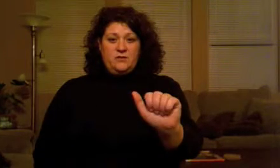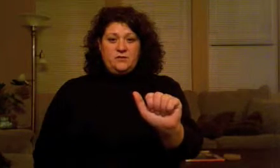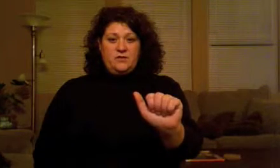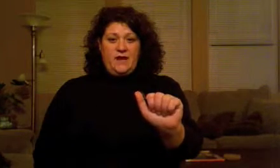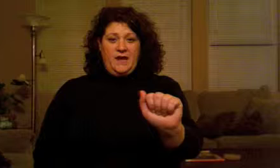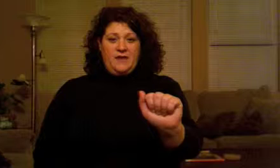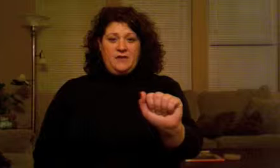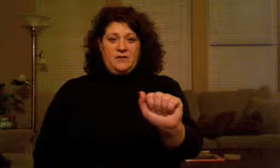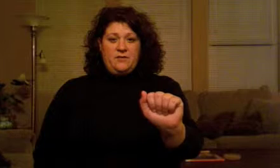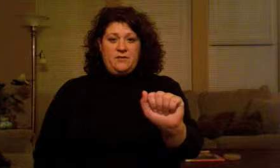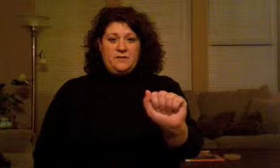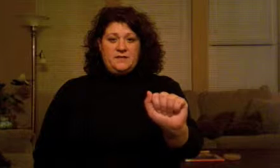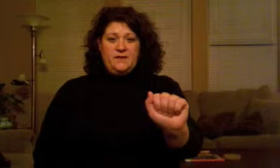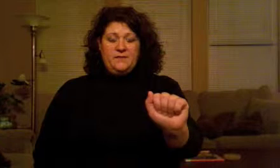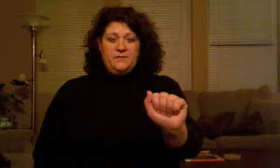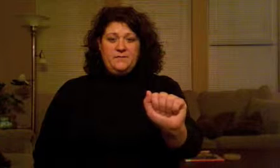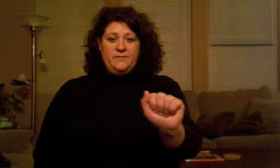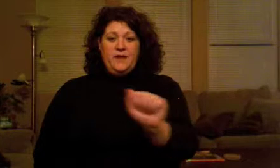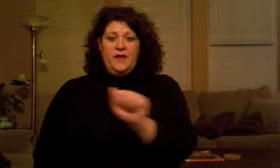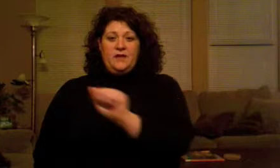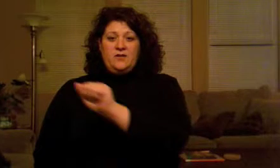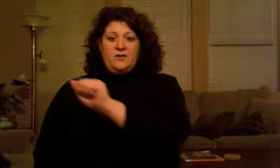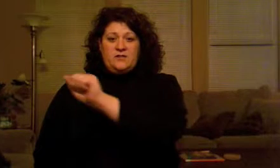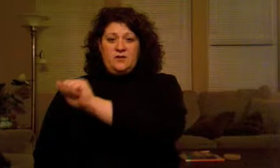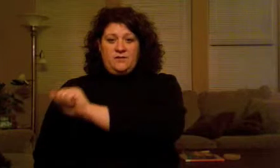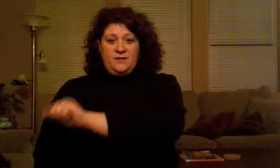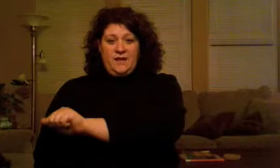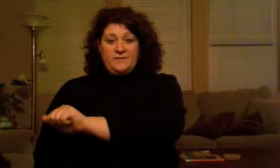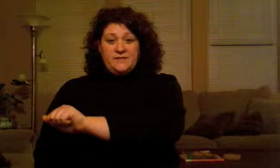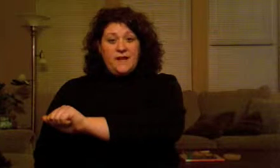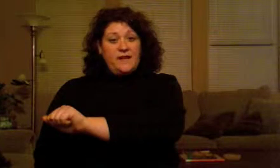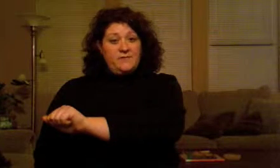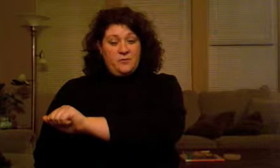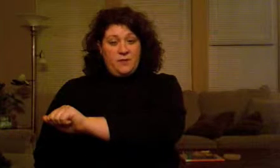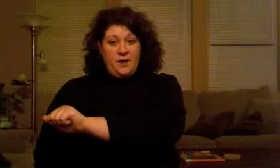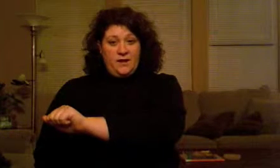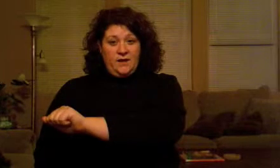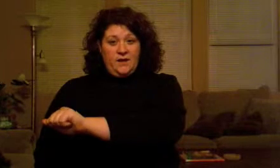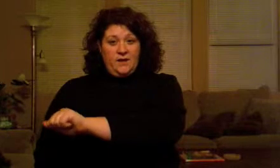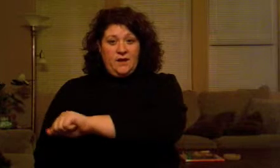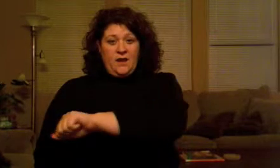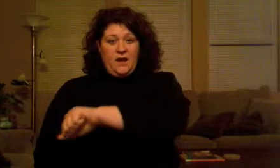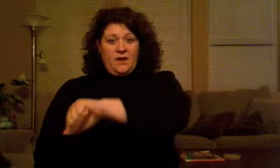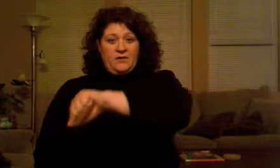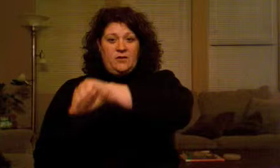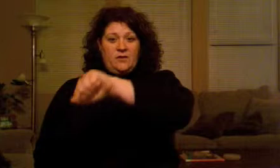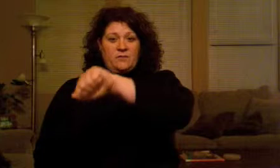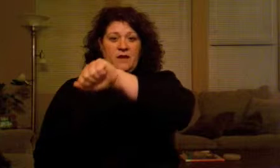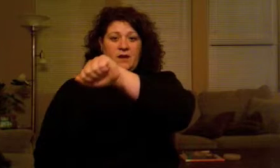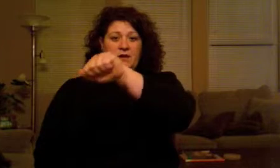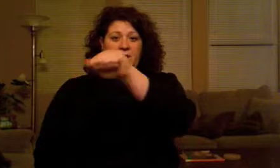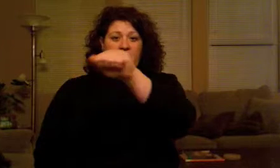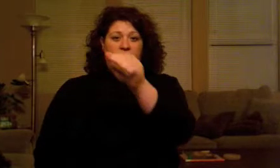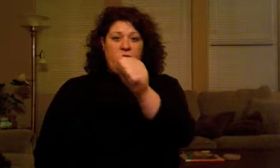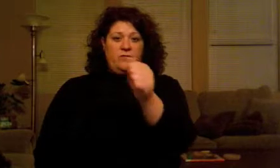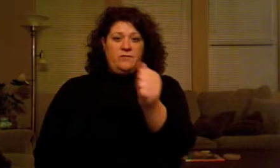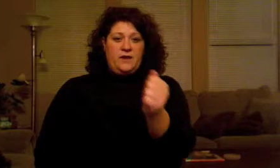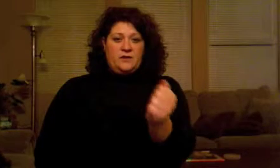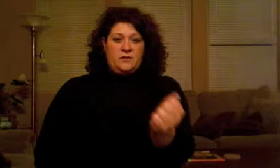close your hand and your thumb is here. You're going to start on the left side of your body, and you're going to make a curve and turn